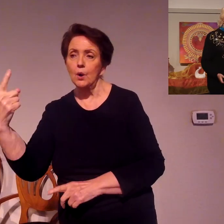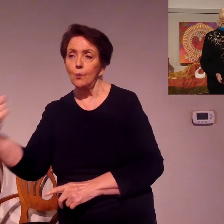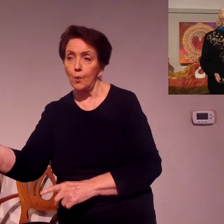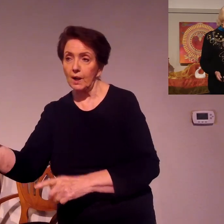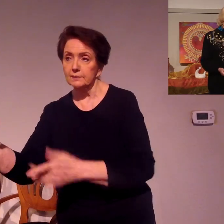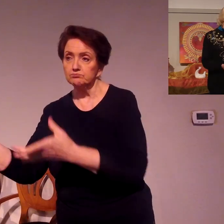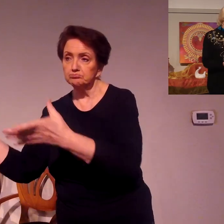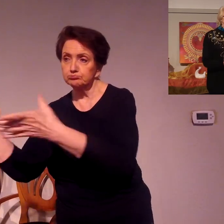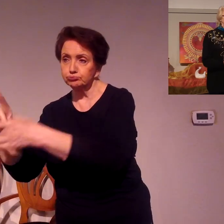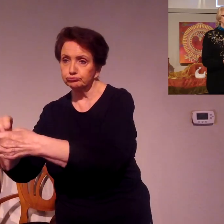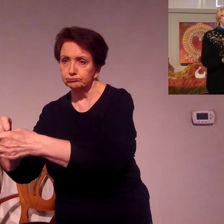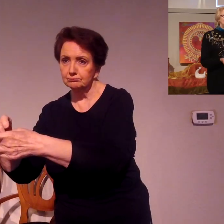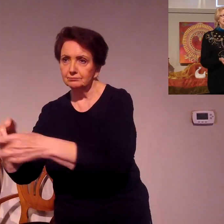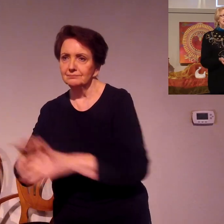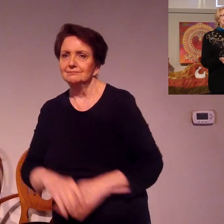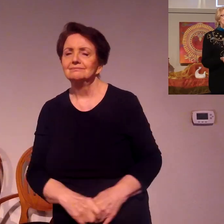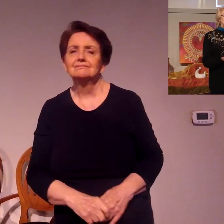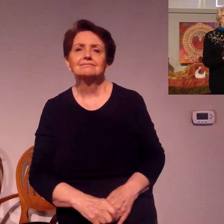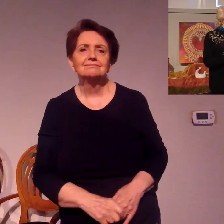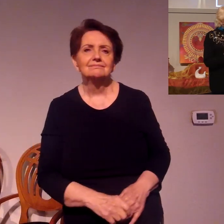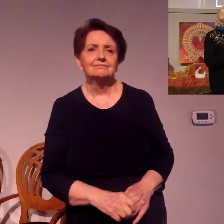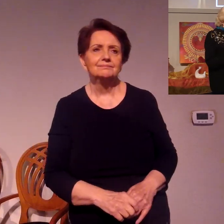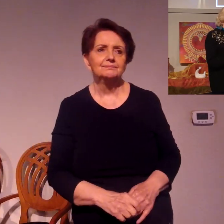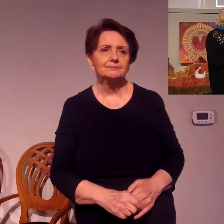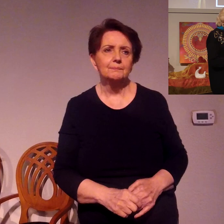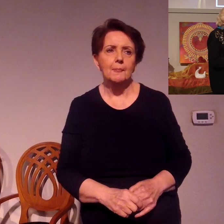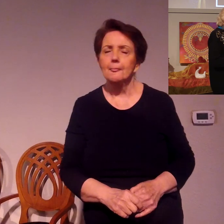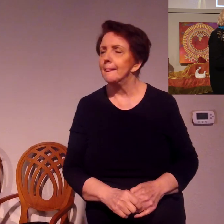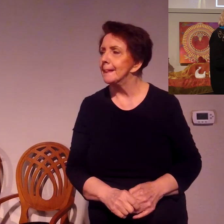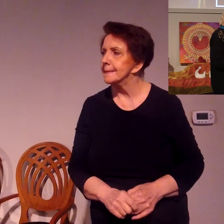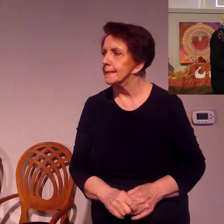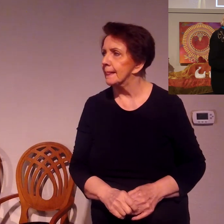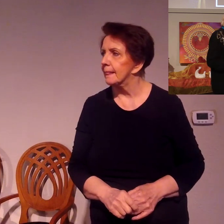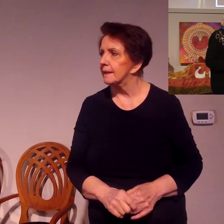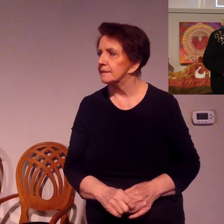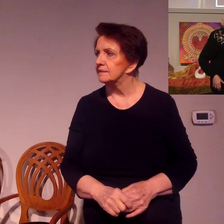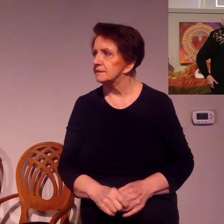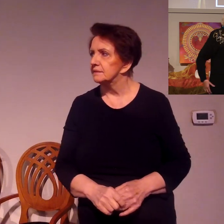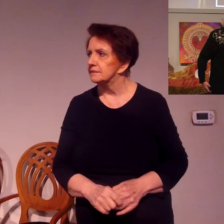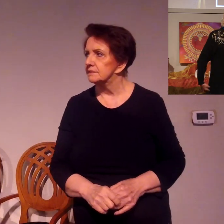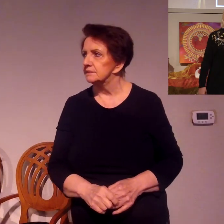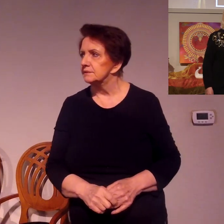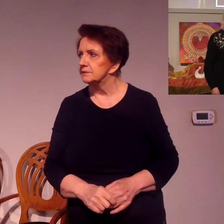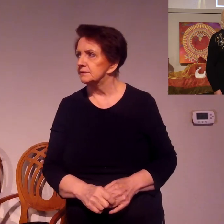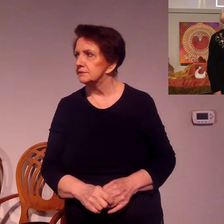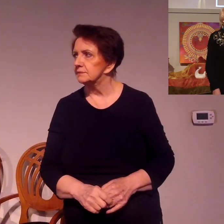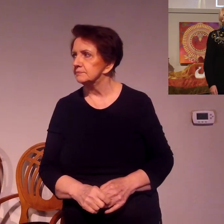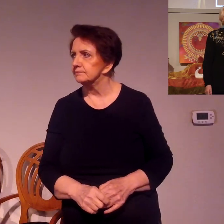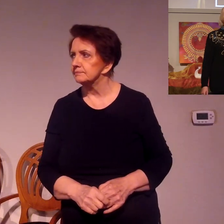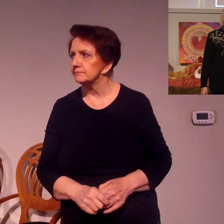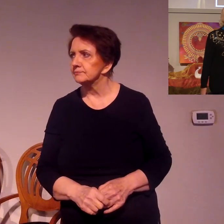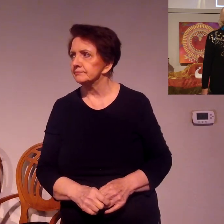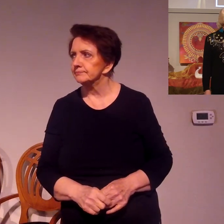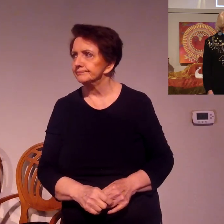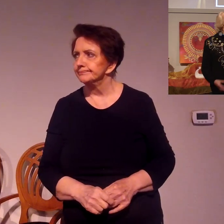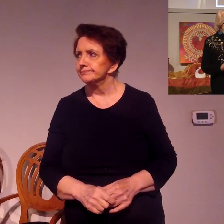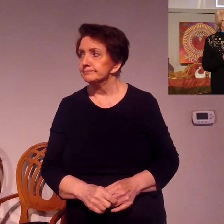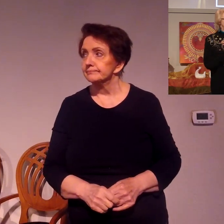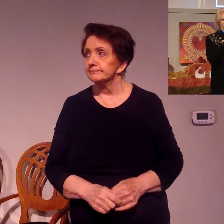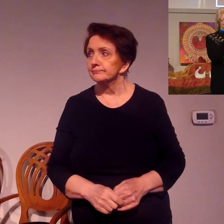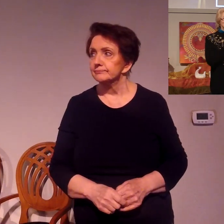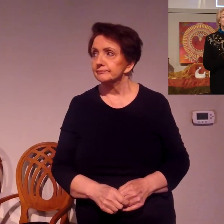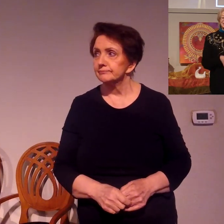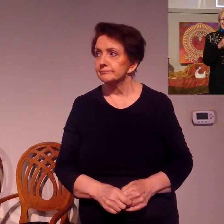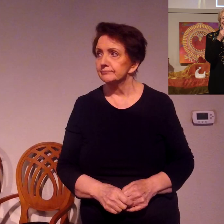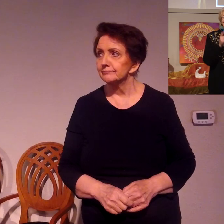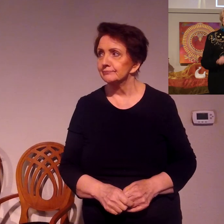relationship. I'll take that for you. So then you've got your hand and everything. Oh, thank you. Yeah. And so I know I do have my